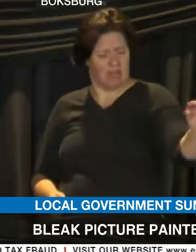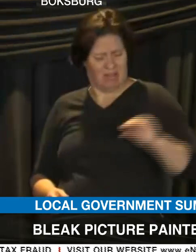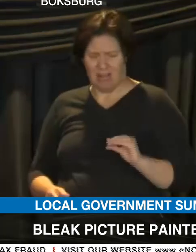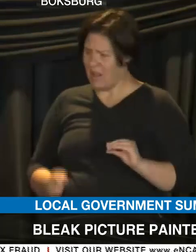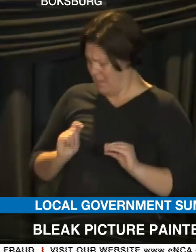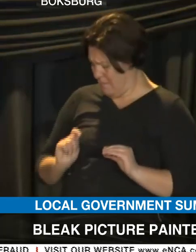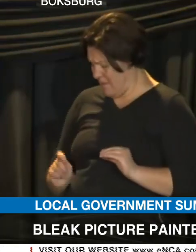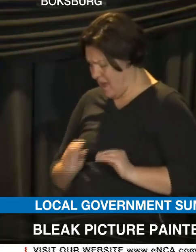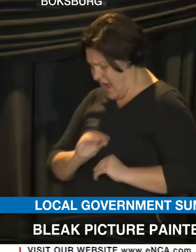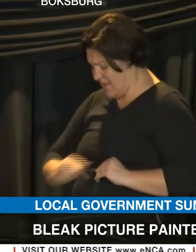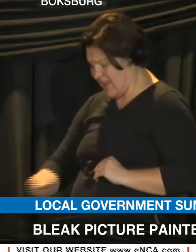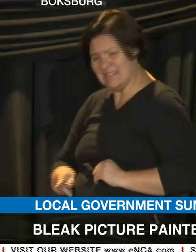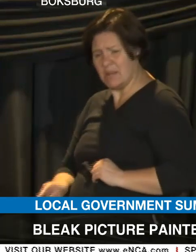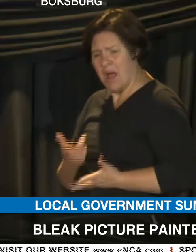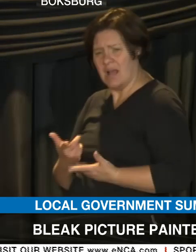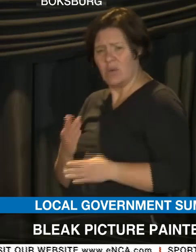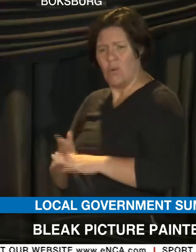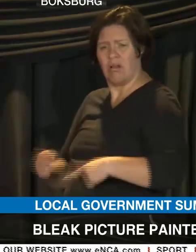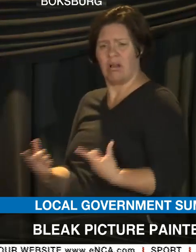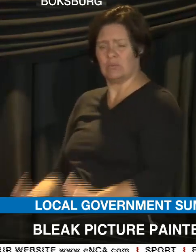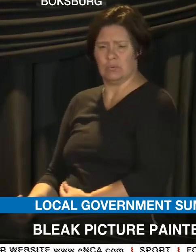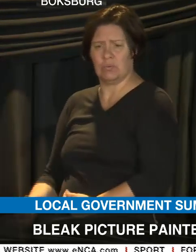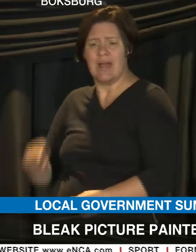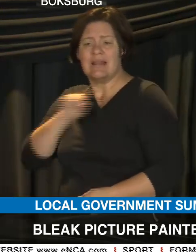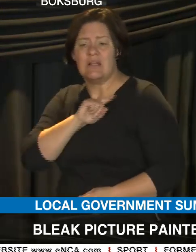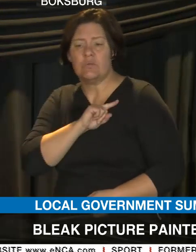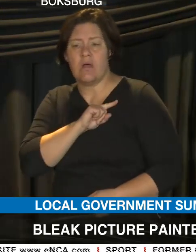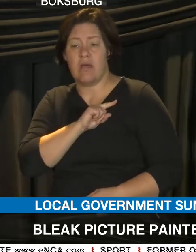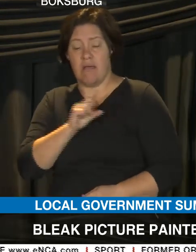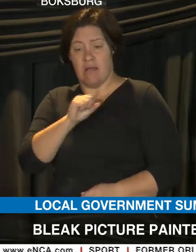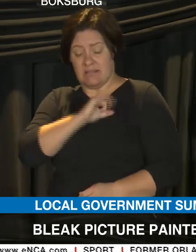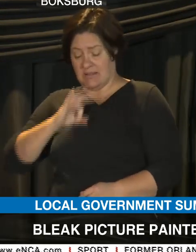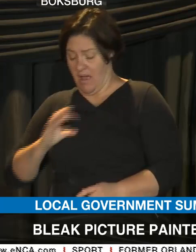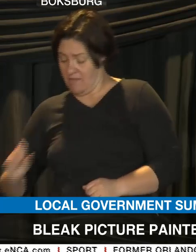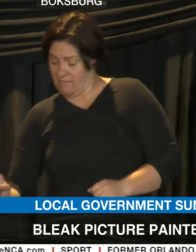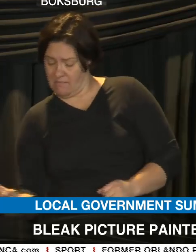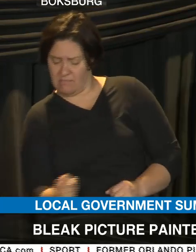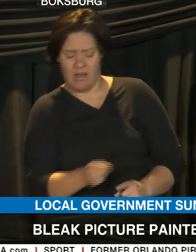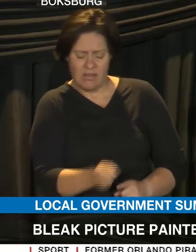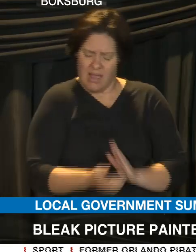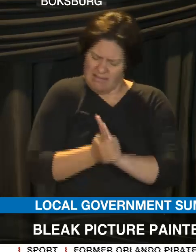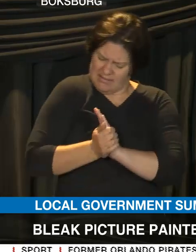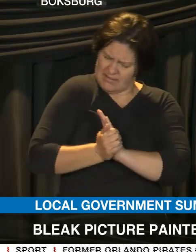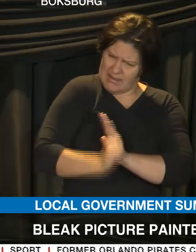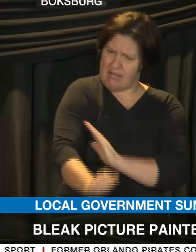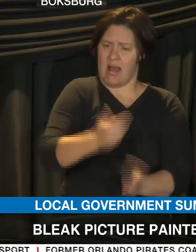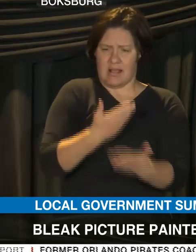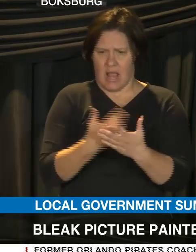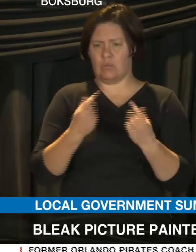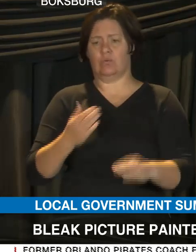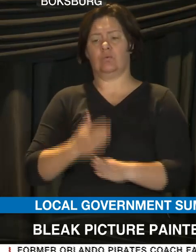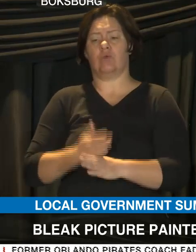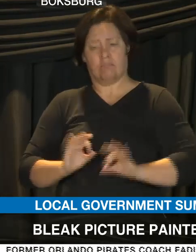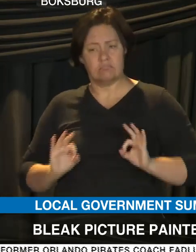important that we should employ people that we know are skilled and are capable